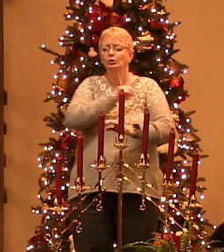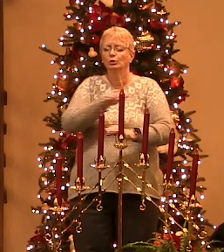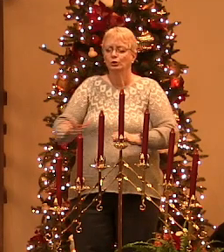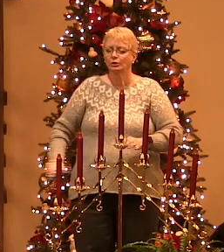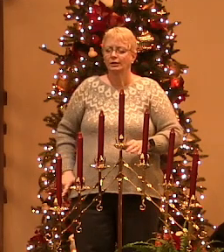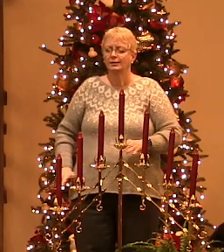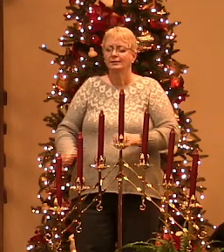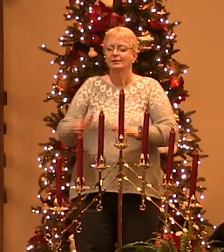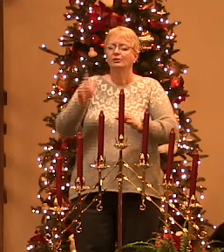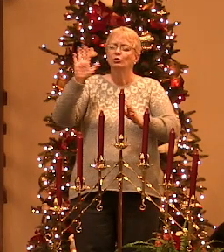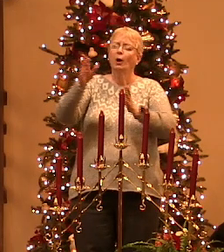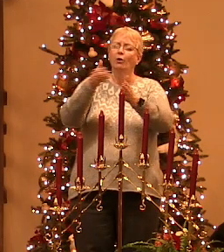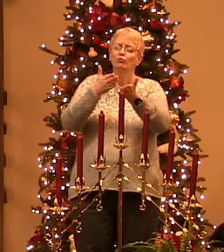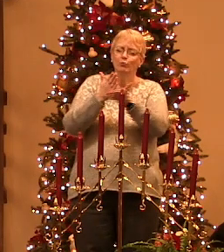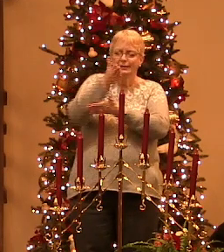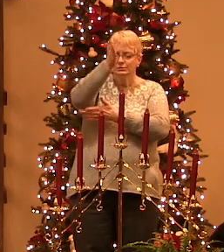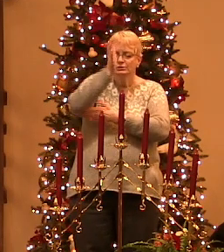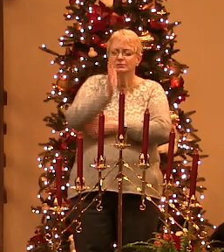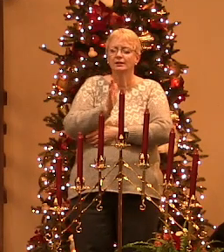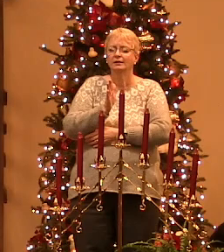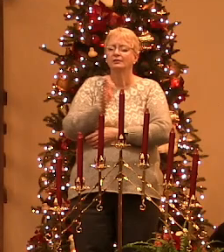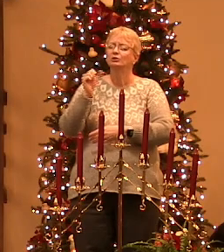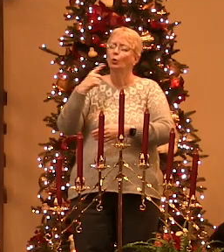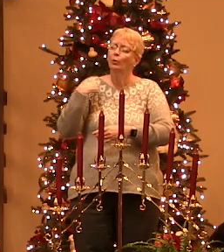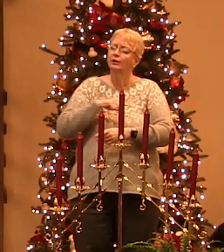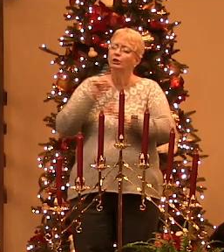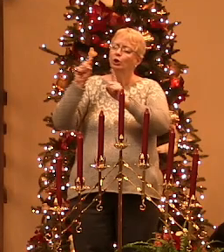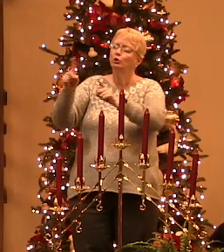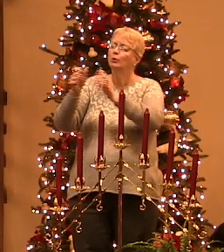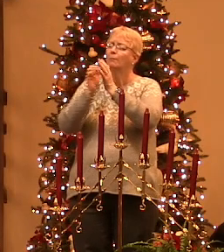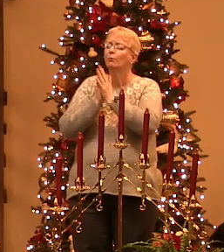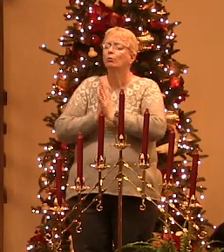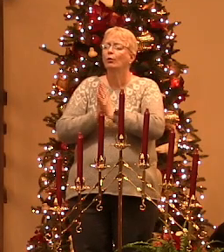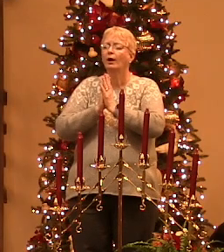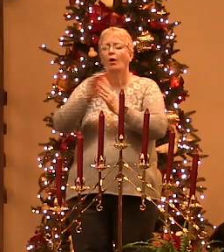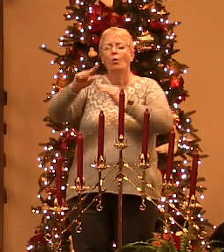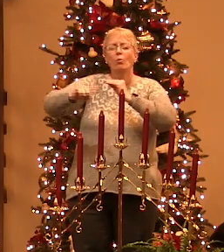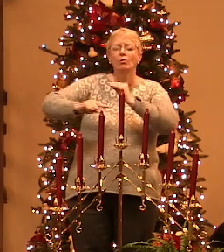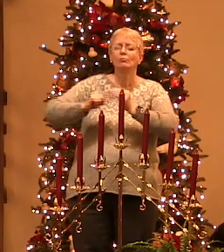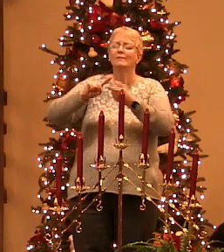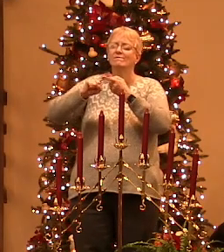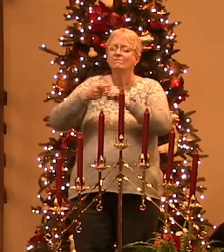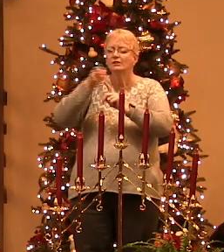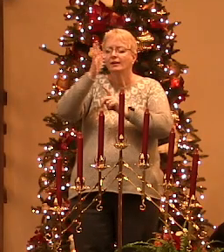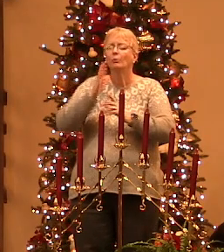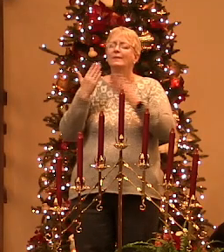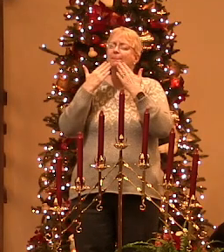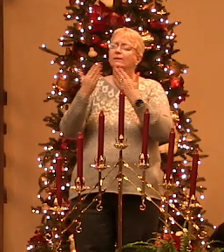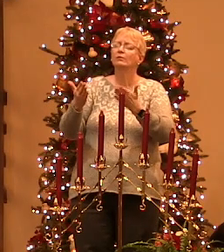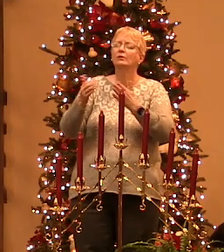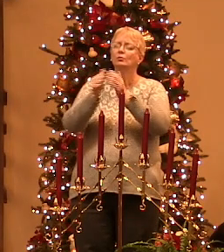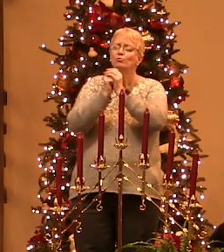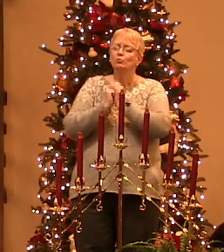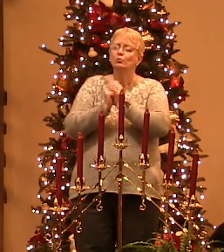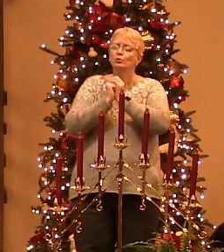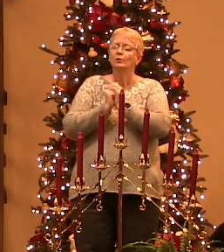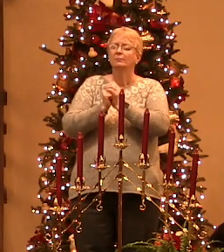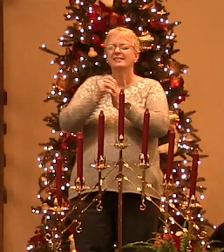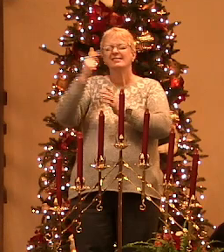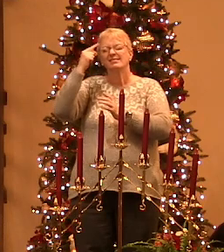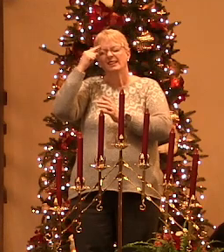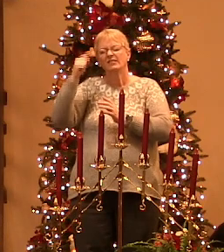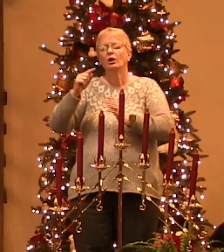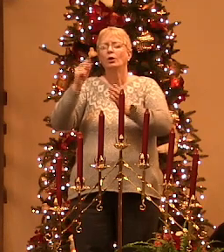declaring us righteous. So we can come to God in prayer. We can be a friend of God. We thank you. We worship you. Remind us of those